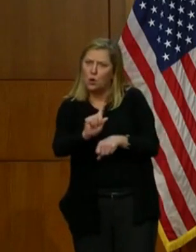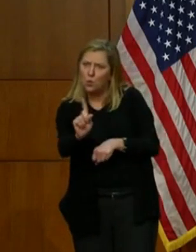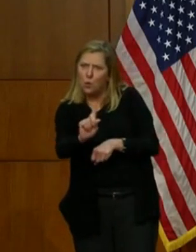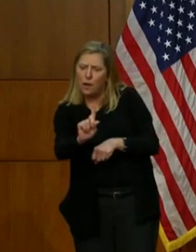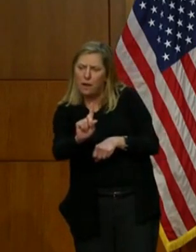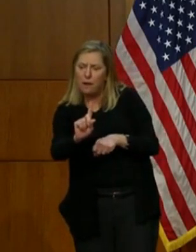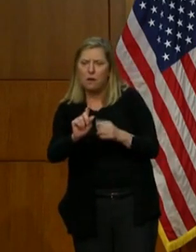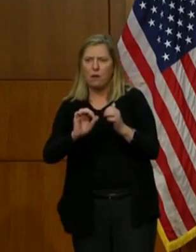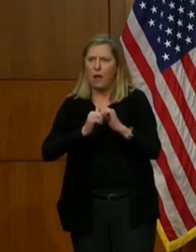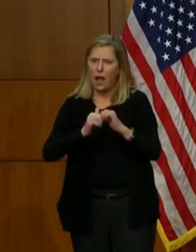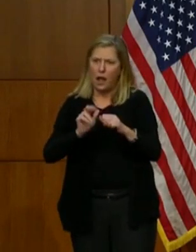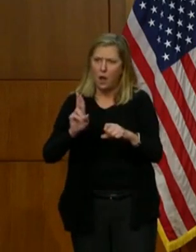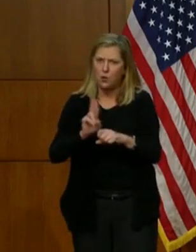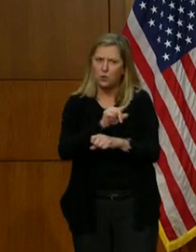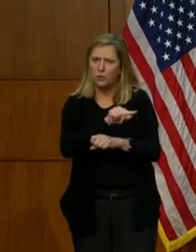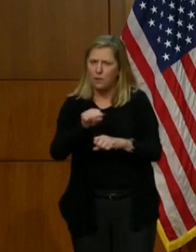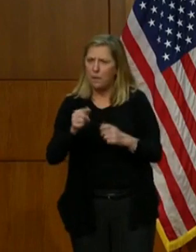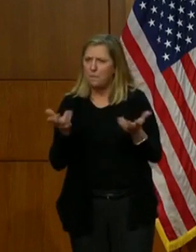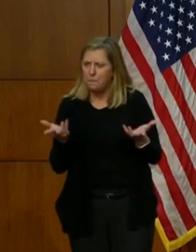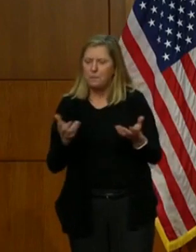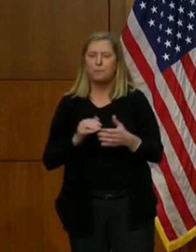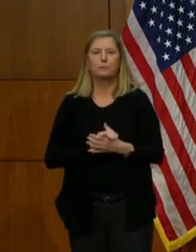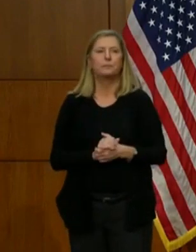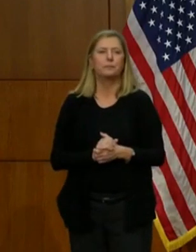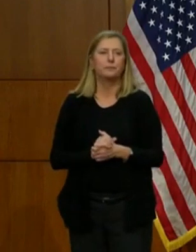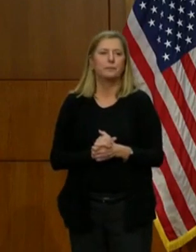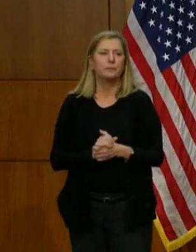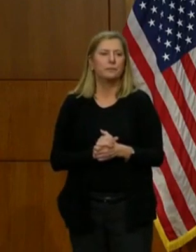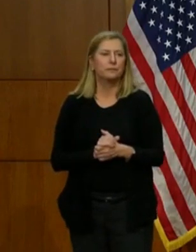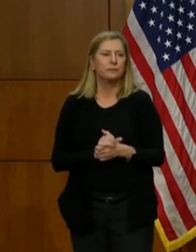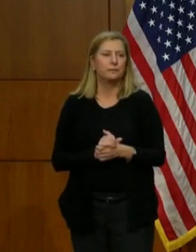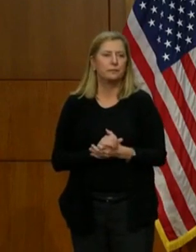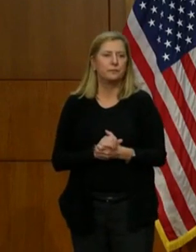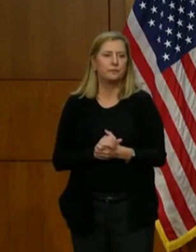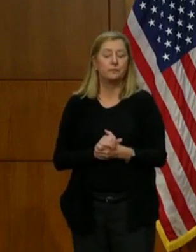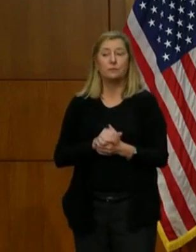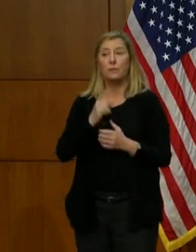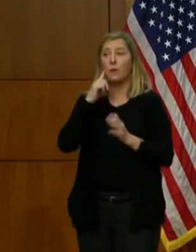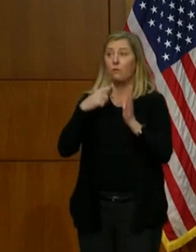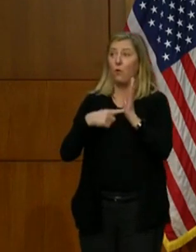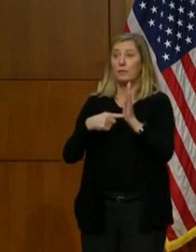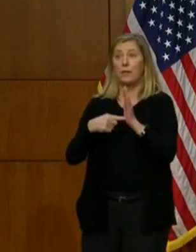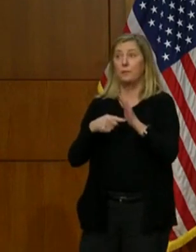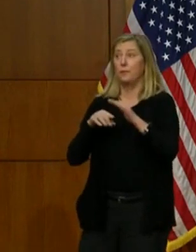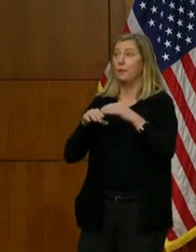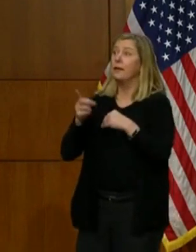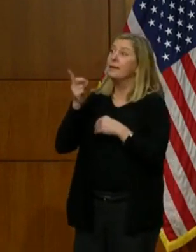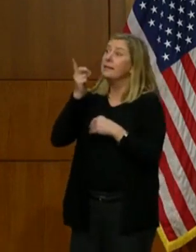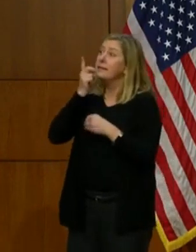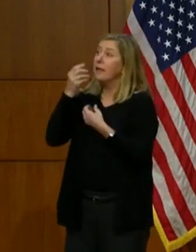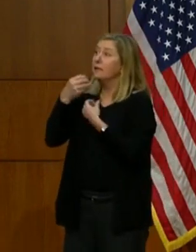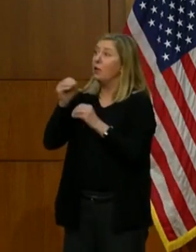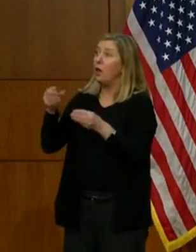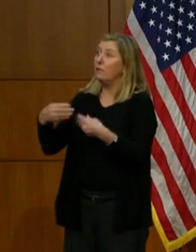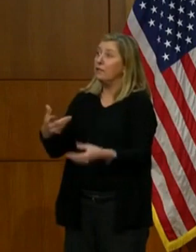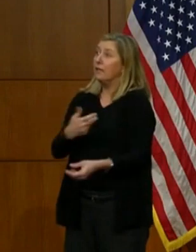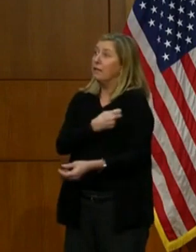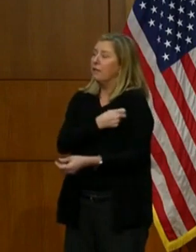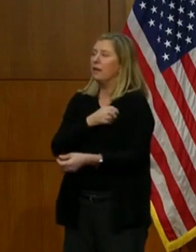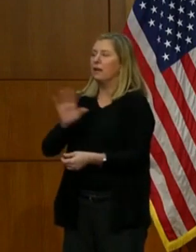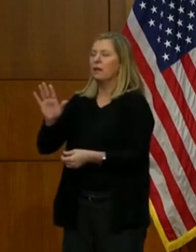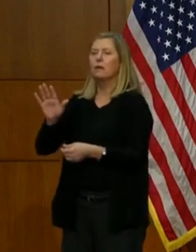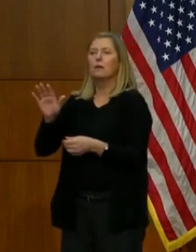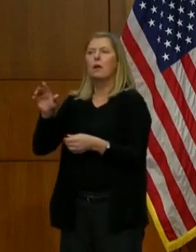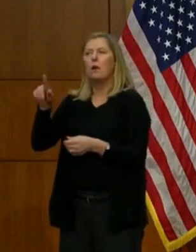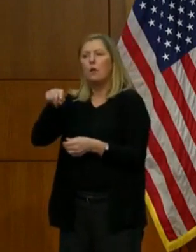needed and used? And I think rather than, for example, dental offices, administering vaccinations, these will be